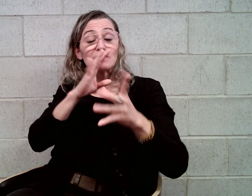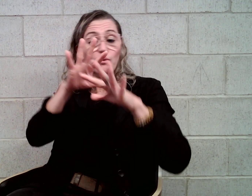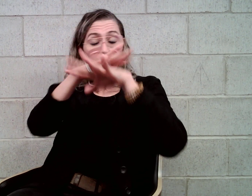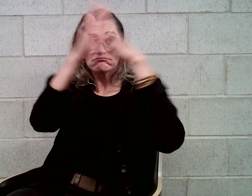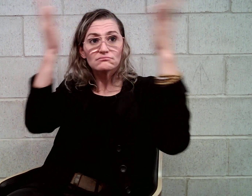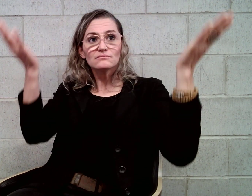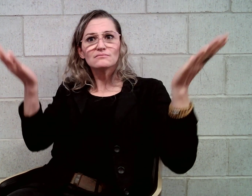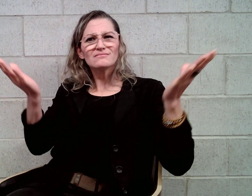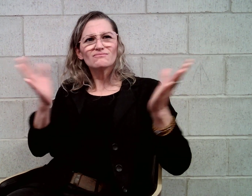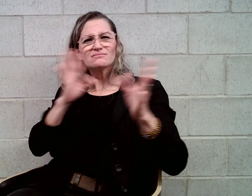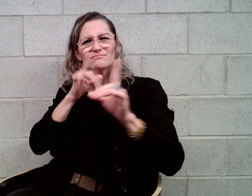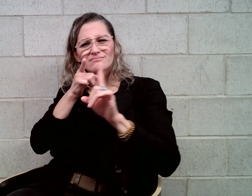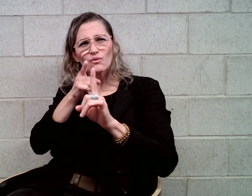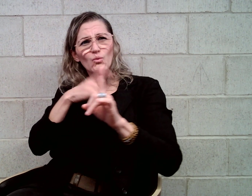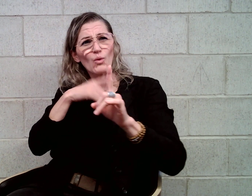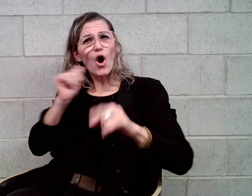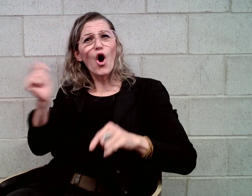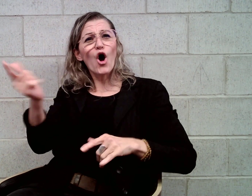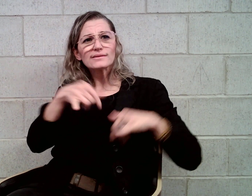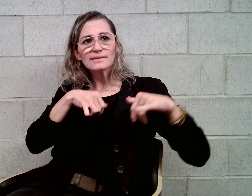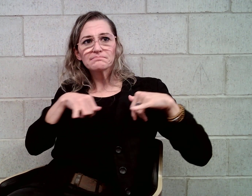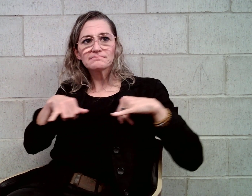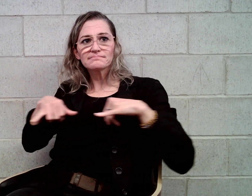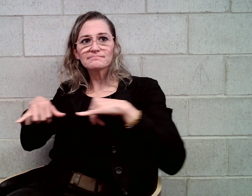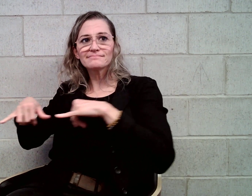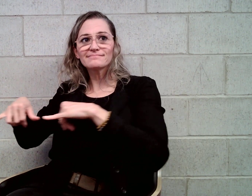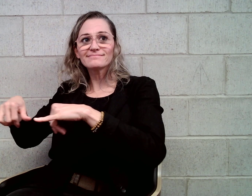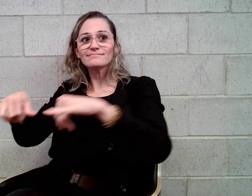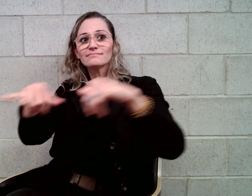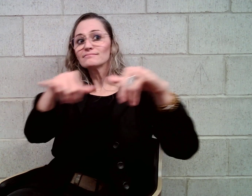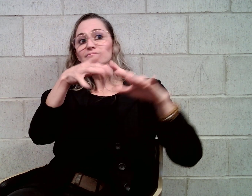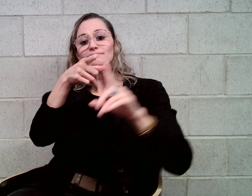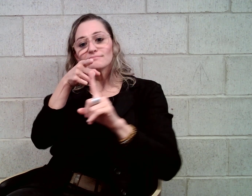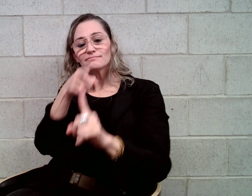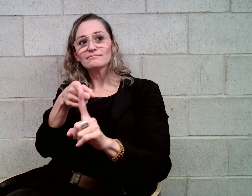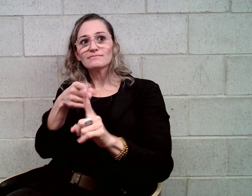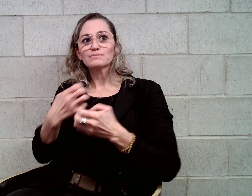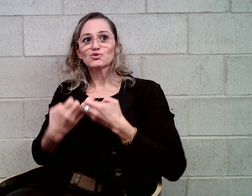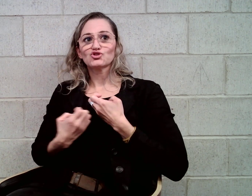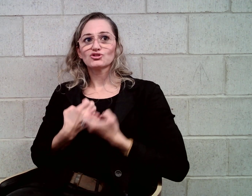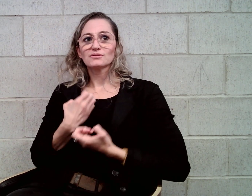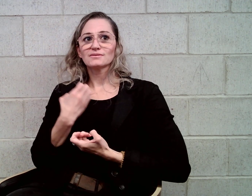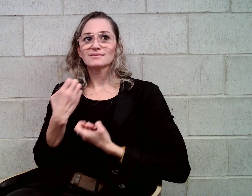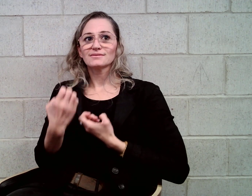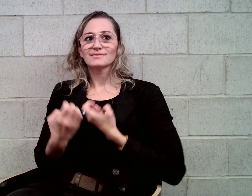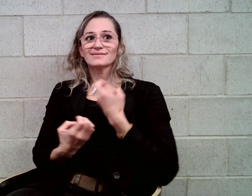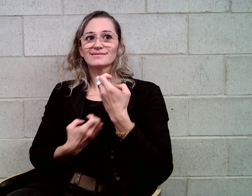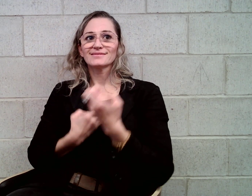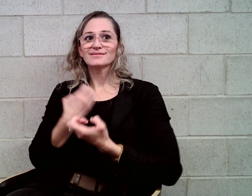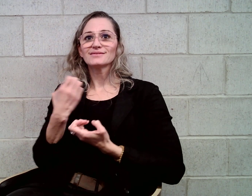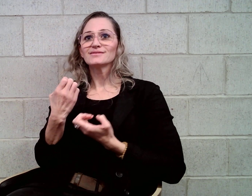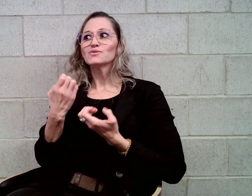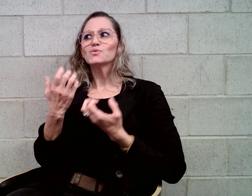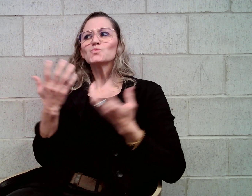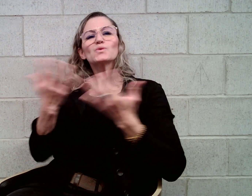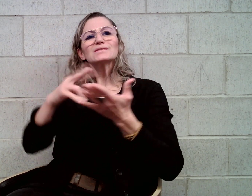or what language we speak, where we are in the world. I think that there is an underlying humanity, and it is in our